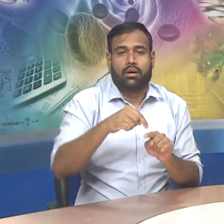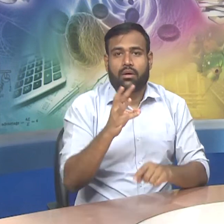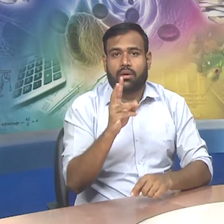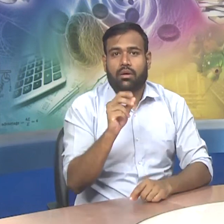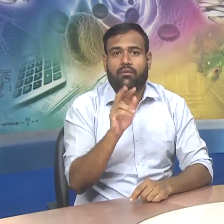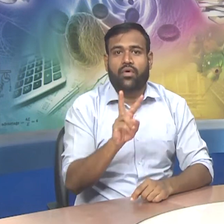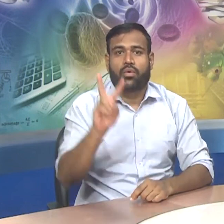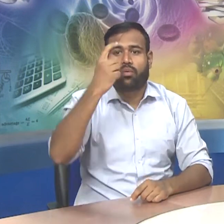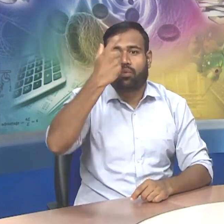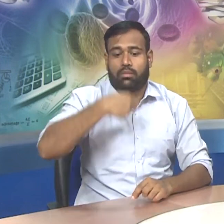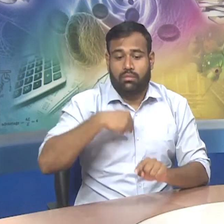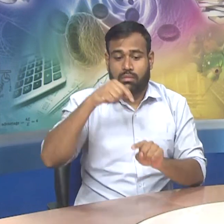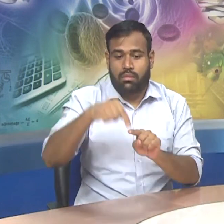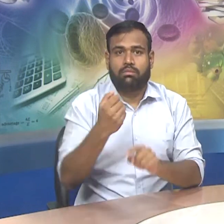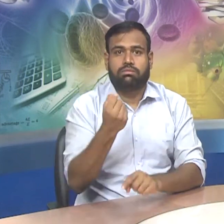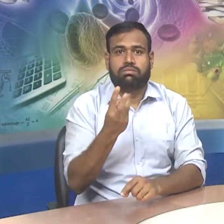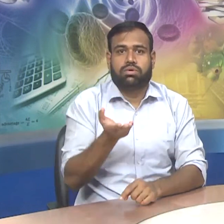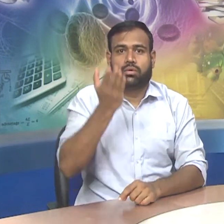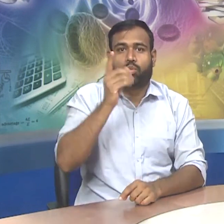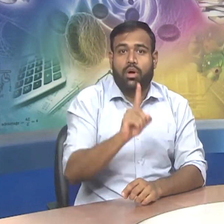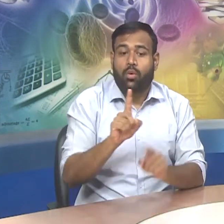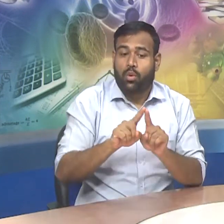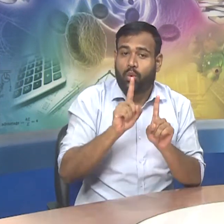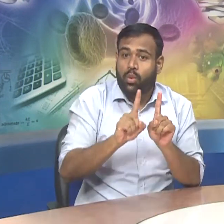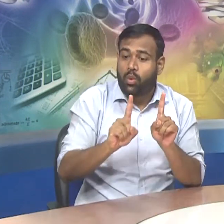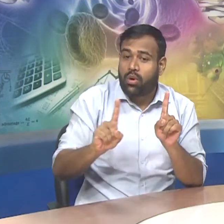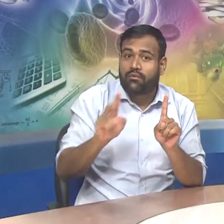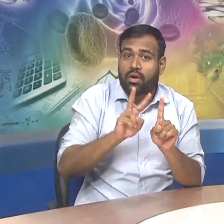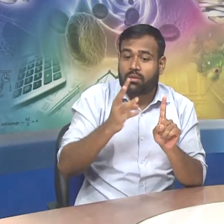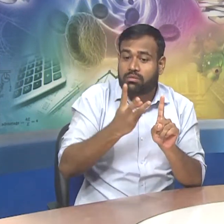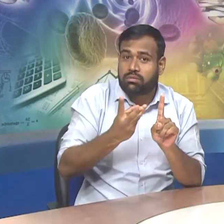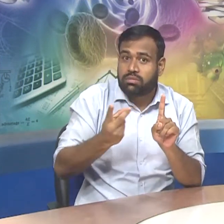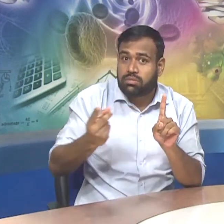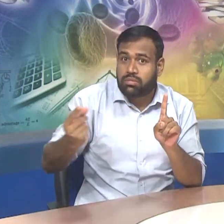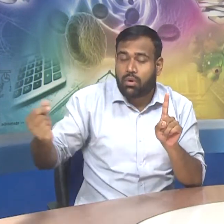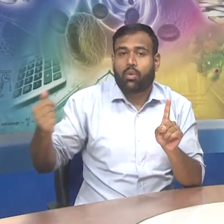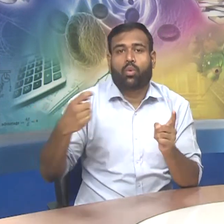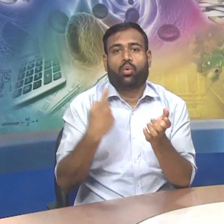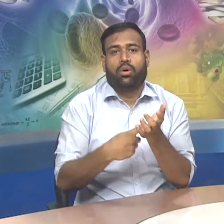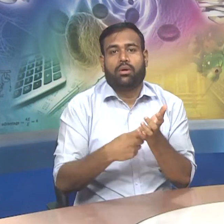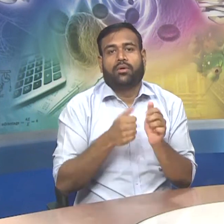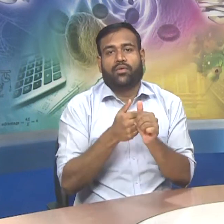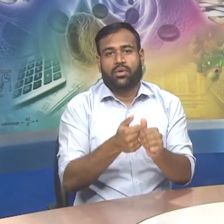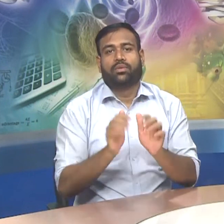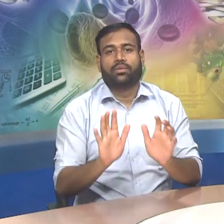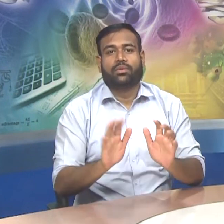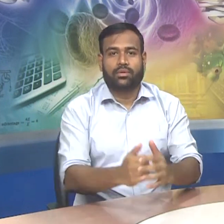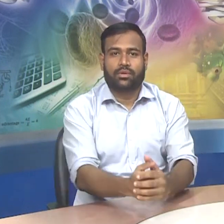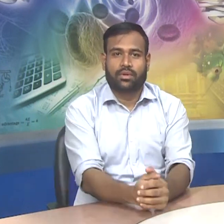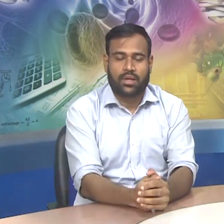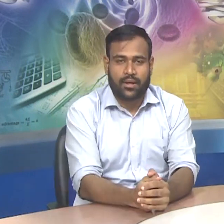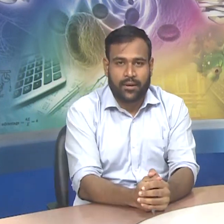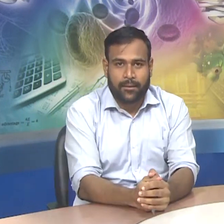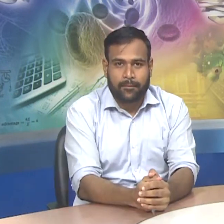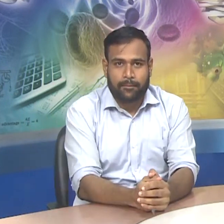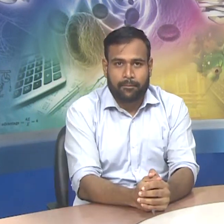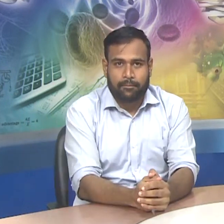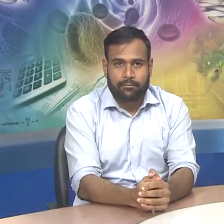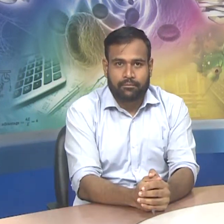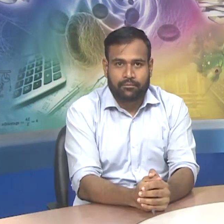So for this we need to have total population of the state divided by the number of elected members of state